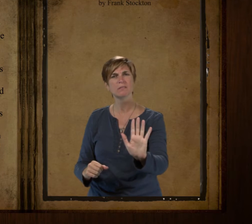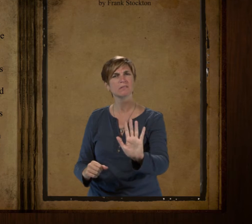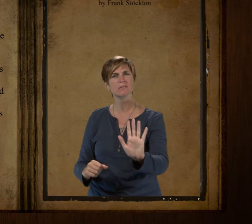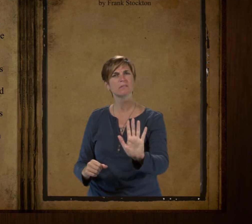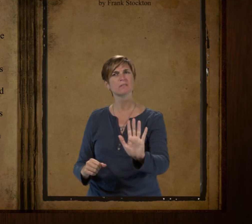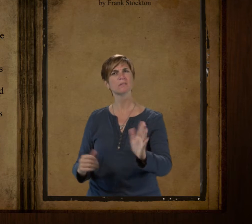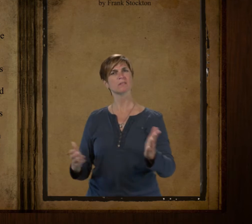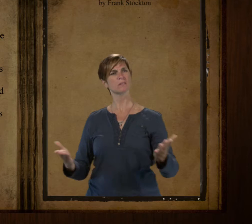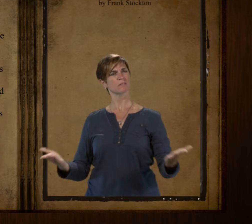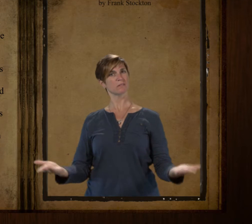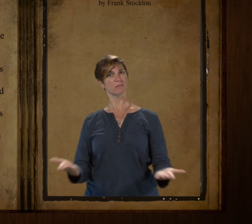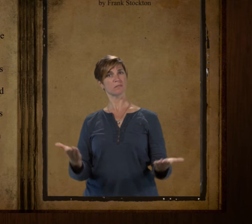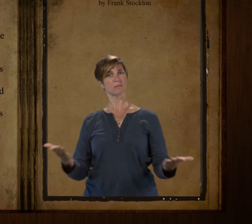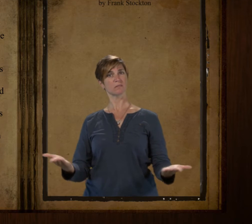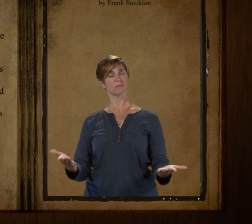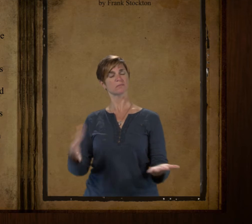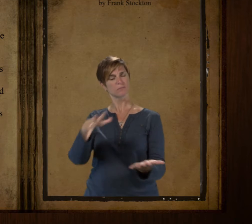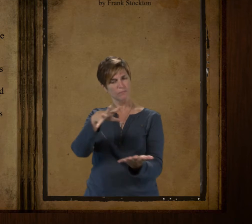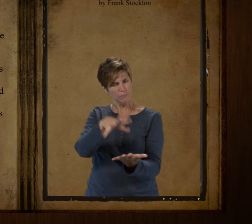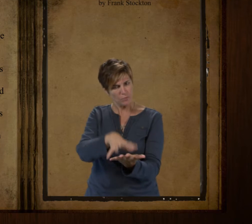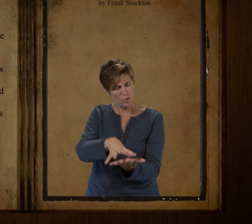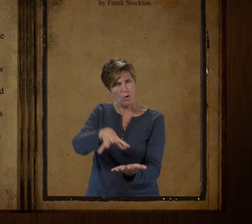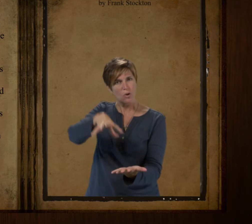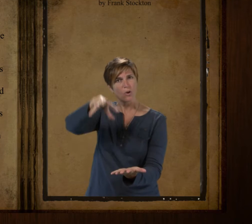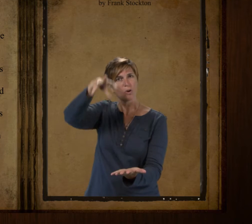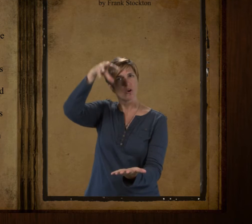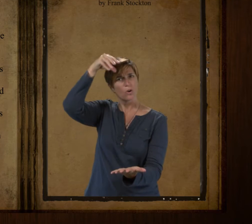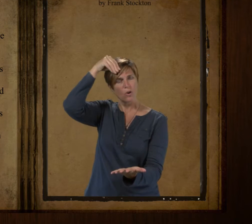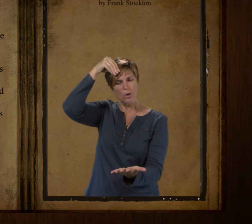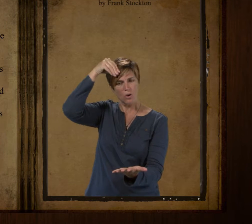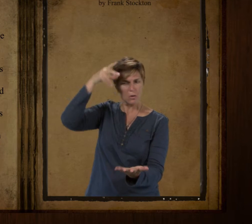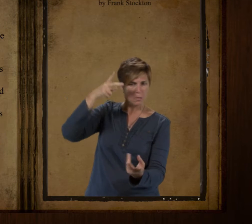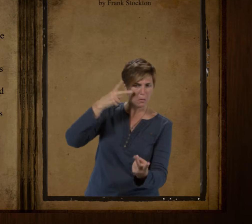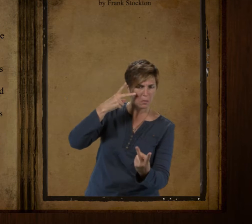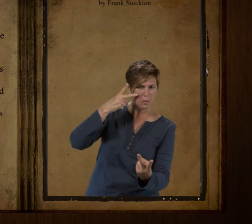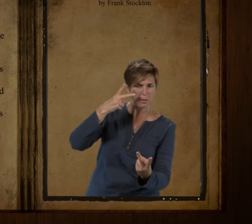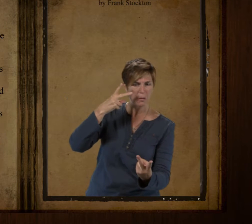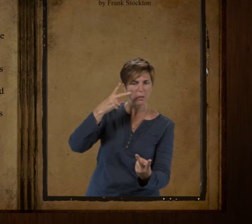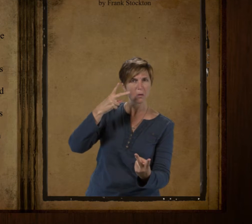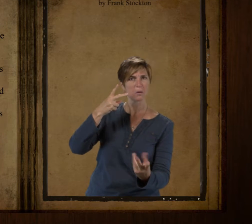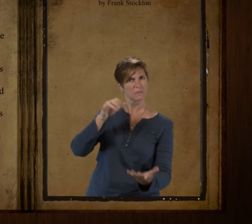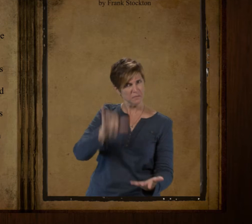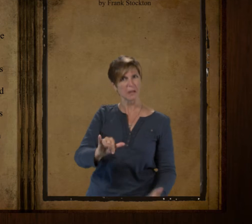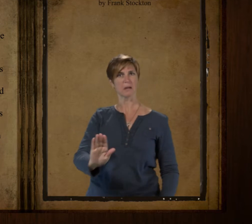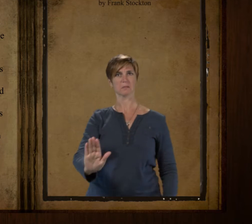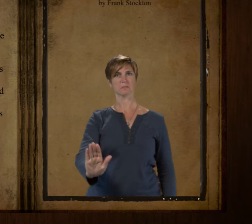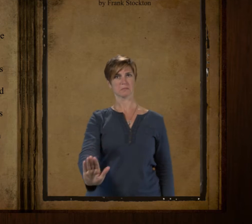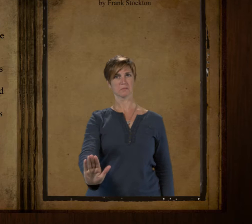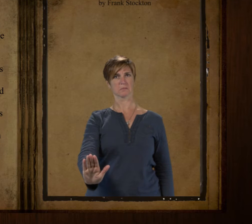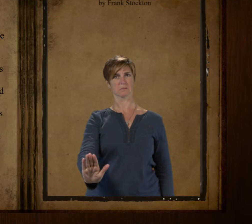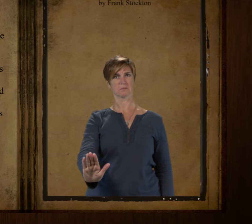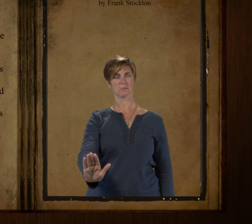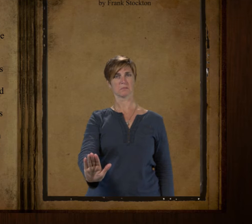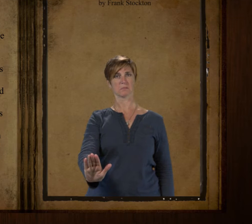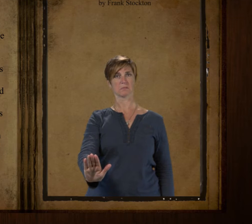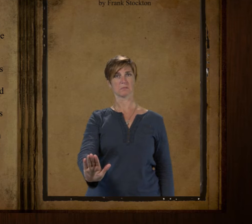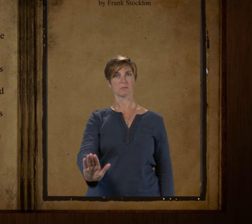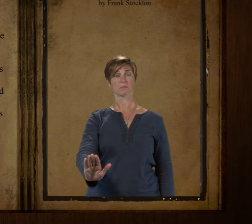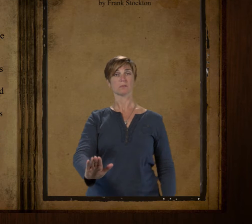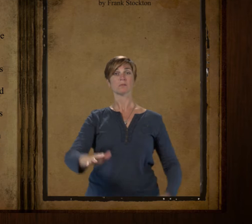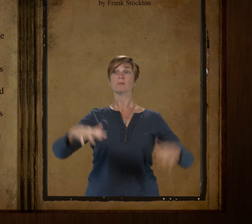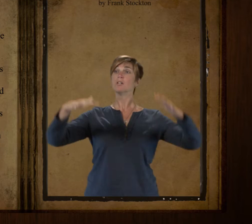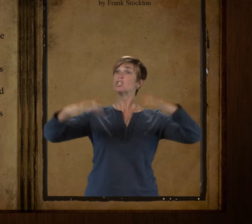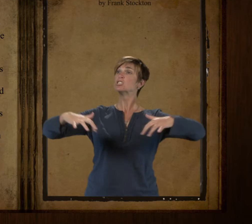to enable them to view the inevitable conclusion of conflict between religious opinions and